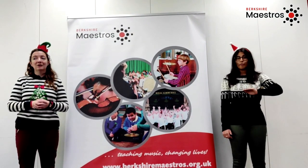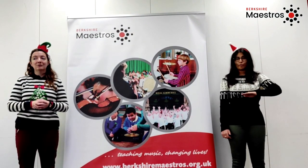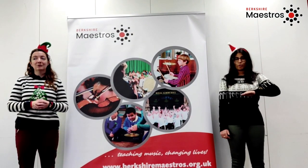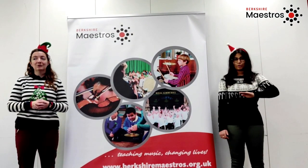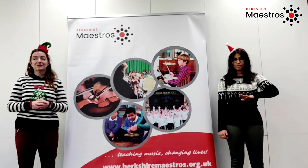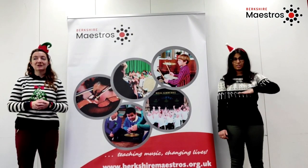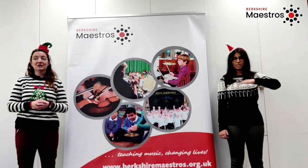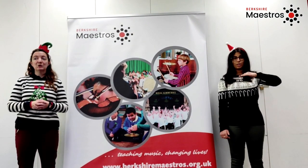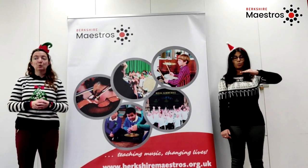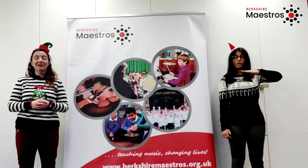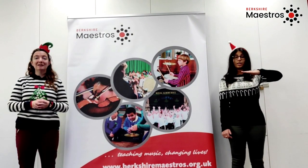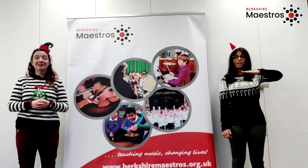frosty